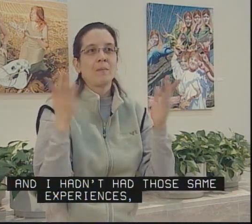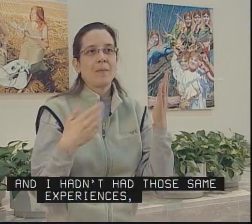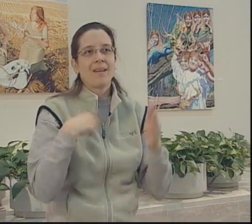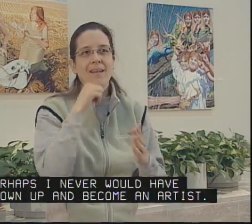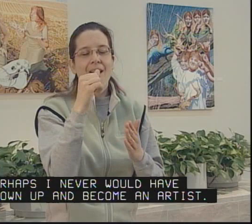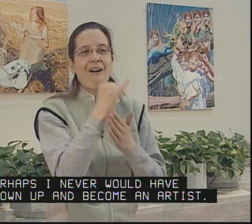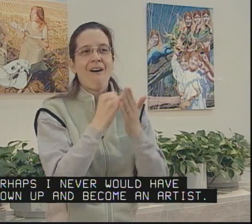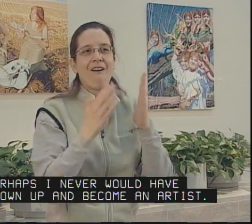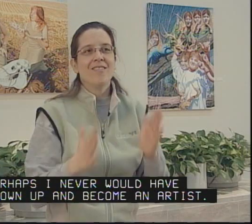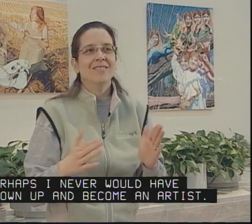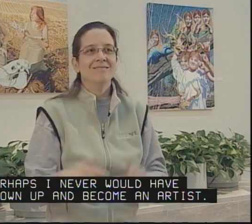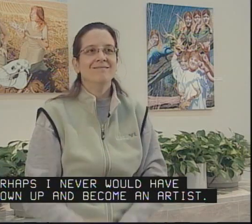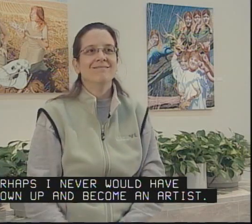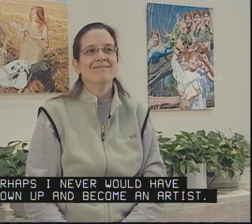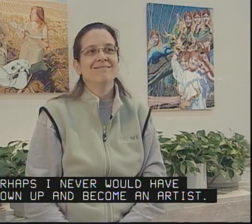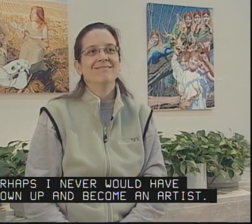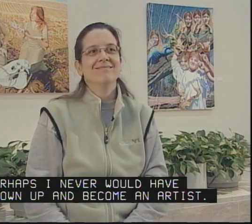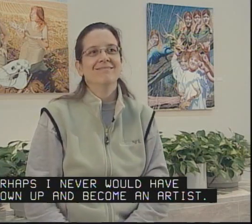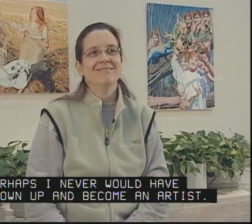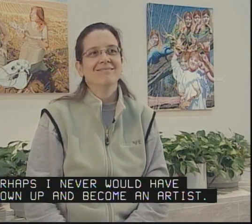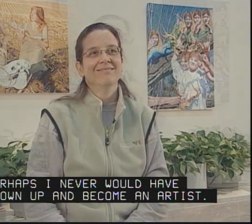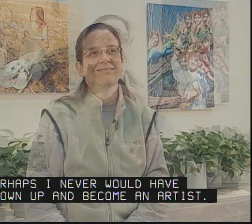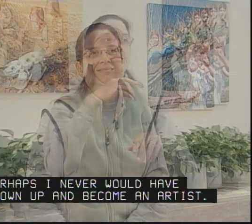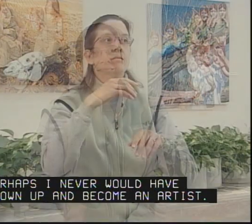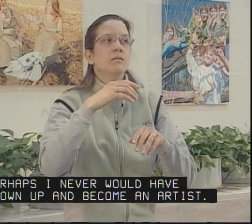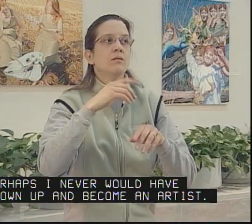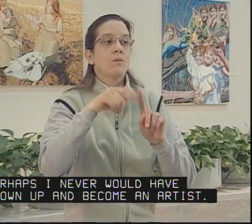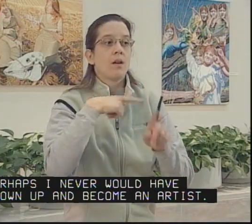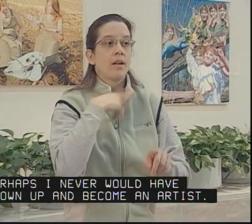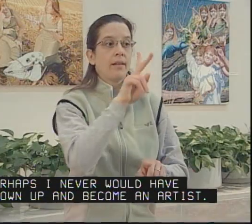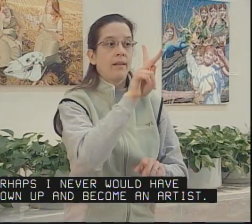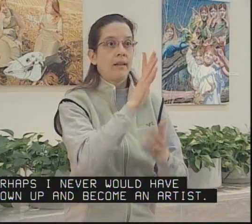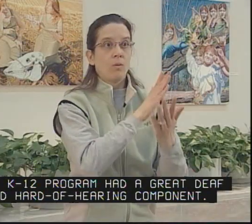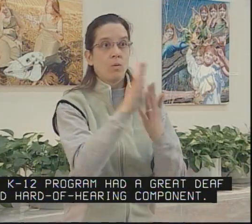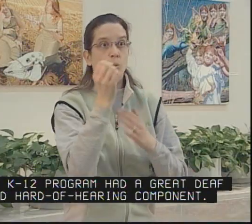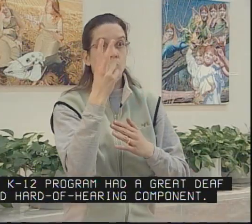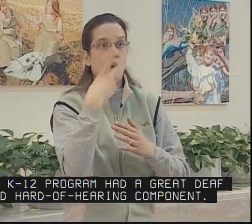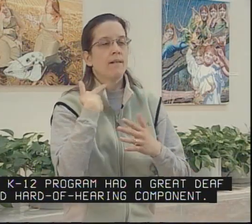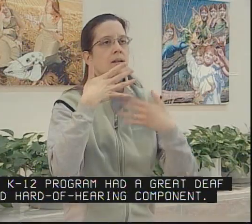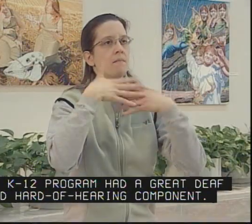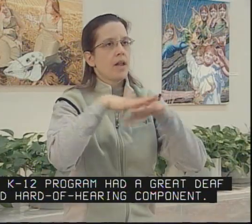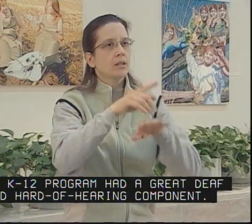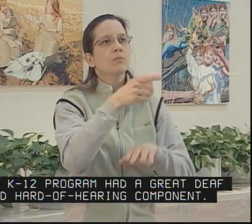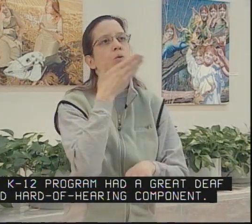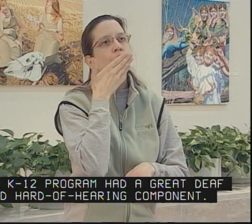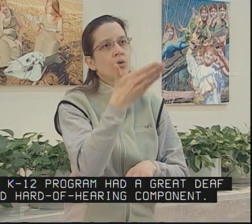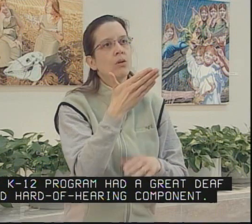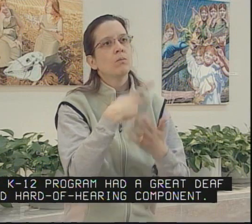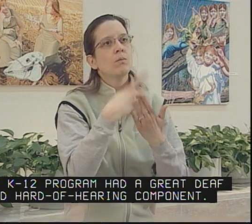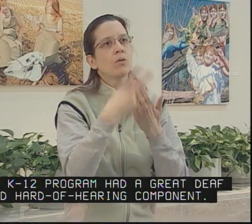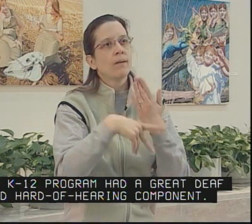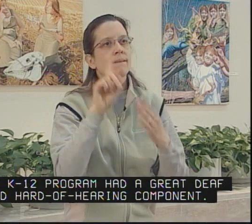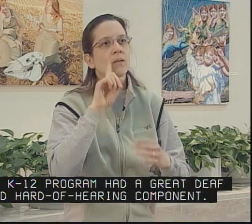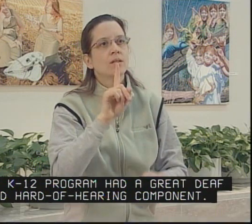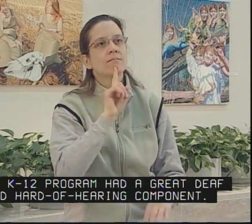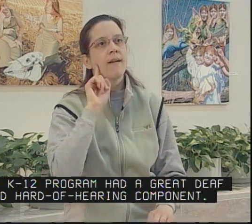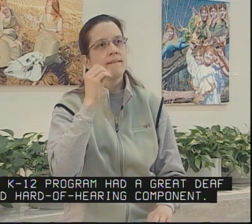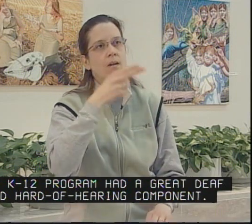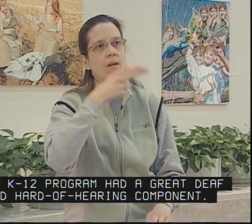experiences, perhaps I never would have grown up and become an artist. My K through 12 program had a great deaf and hard of